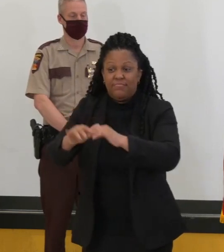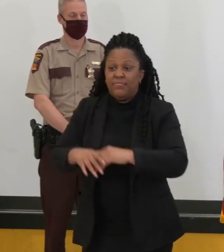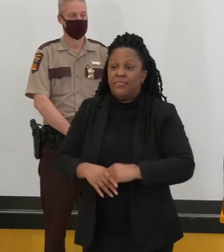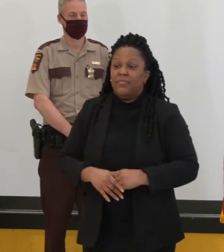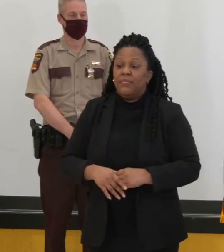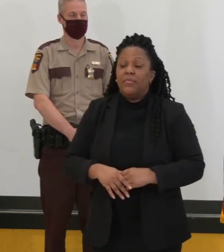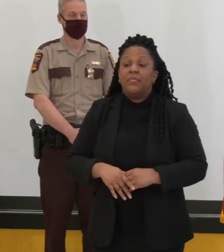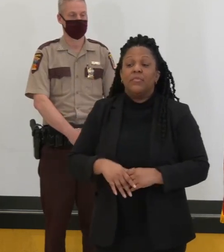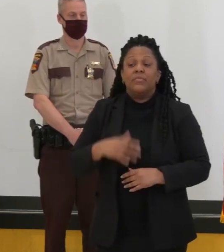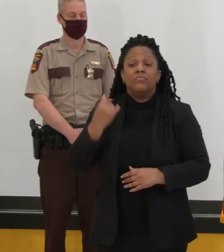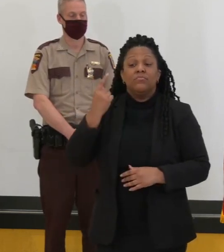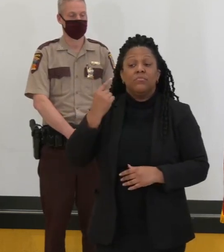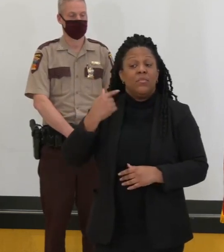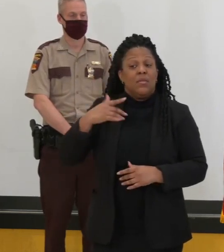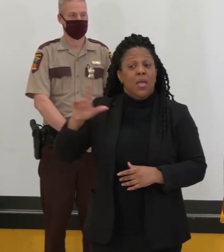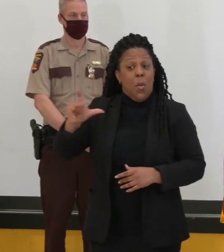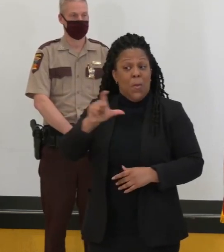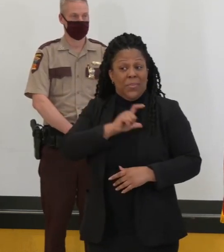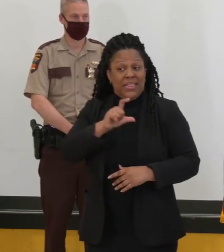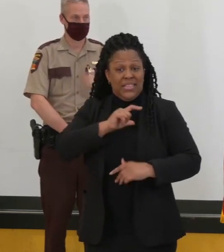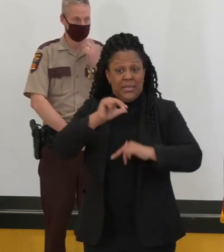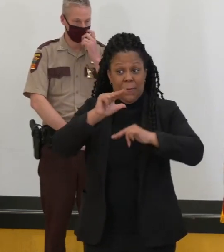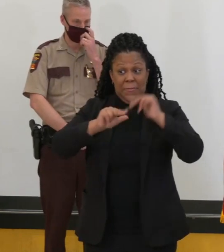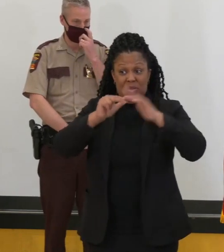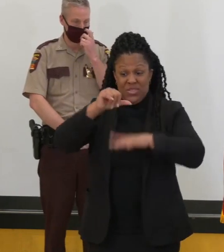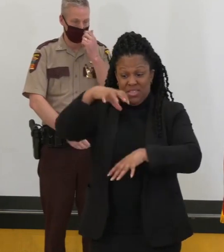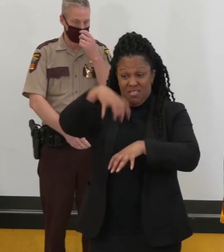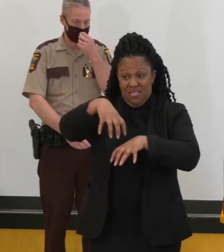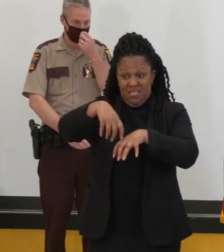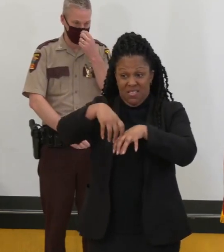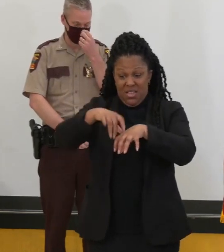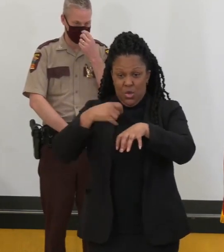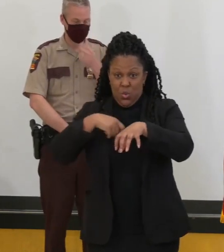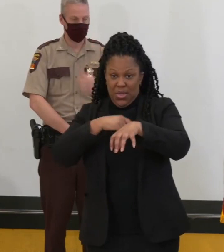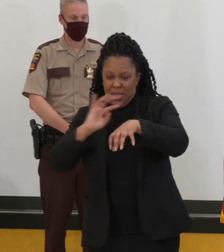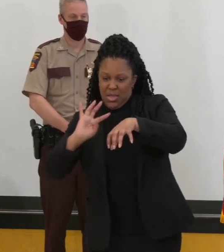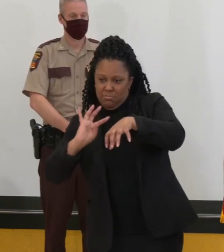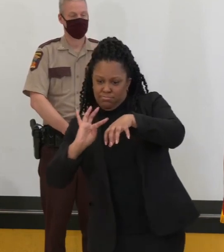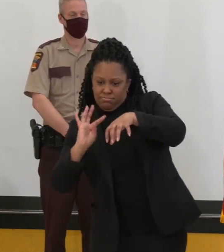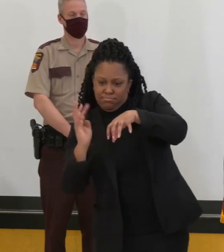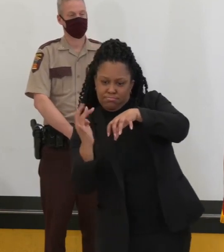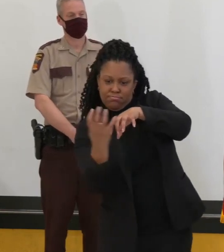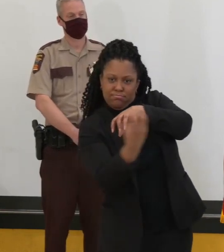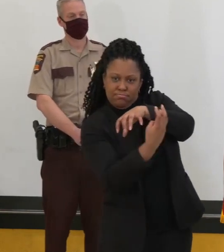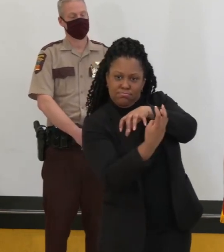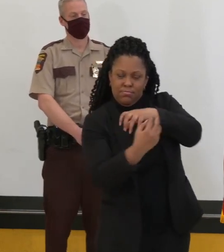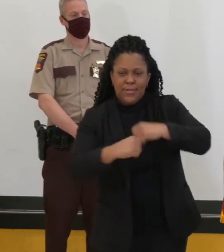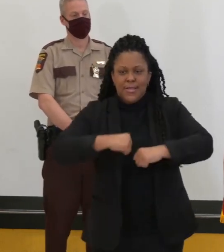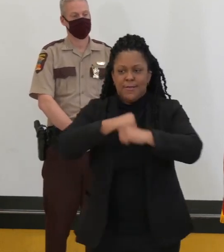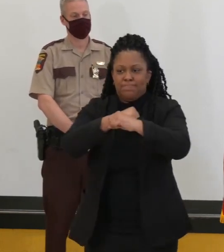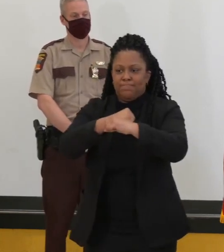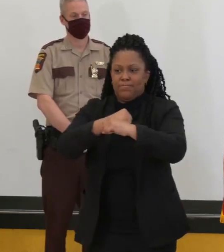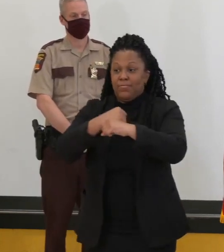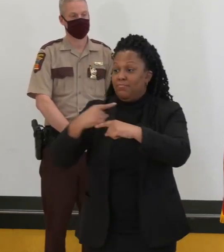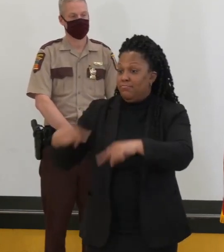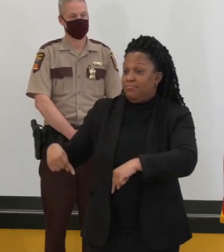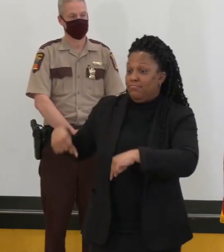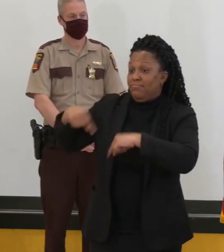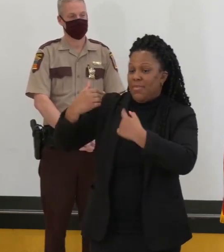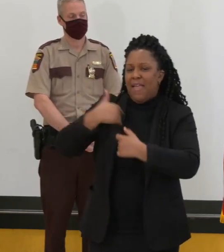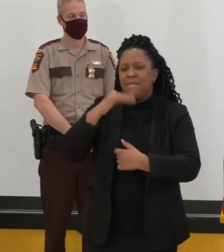in their effort. As of this morning, the Minnesota National Guard had approximately 500 personnel assigned to support Operation Safety Net.